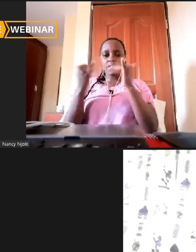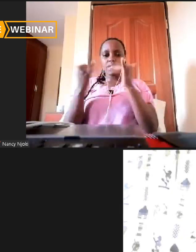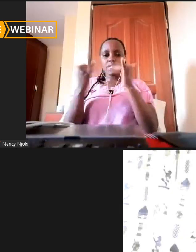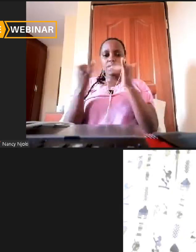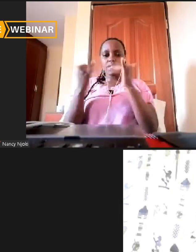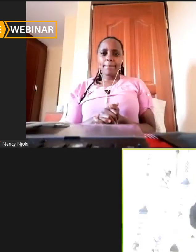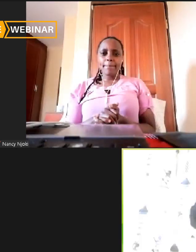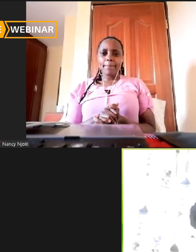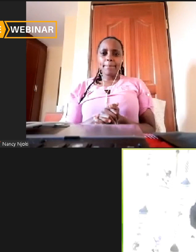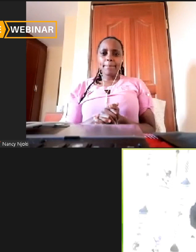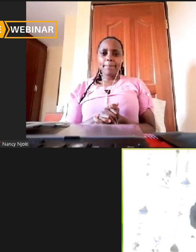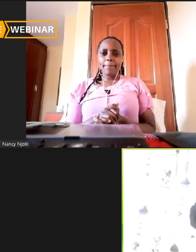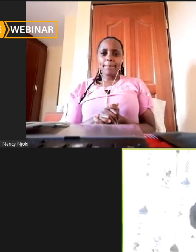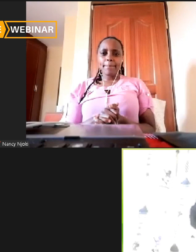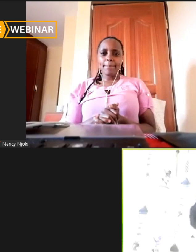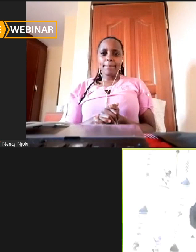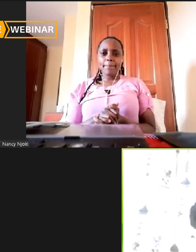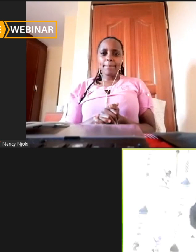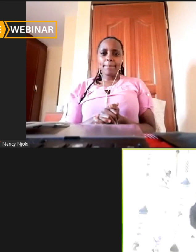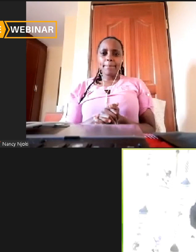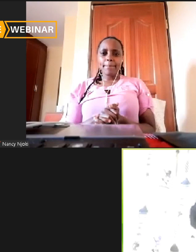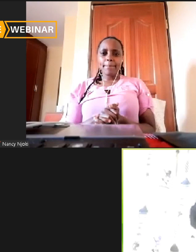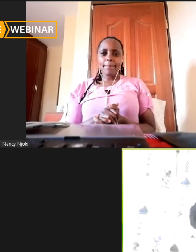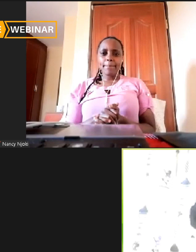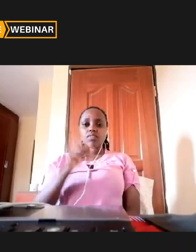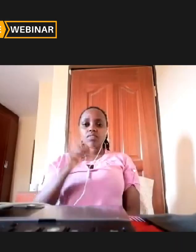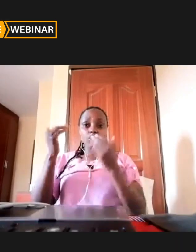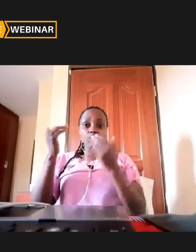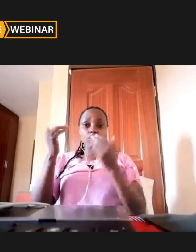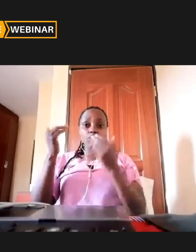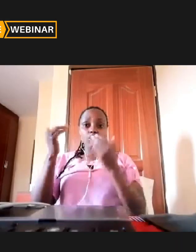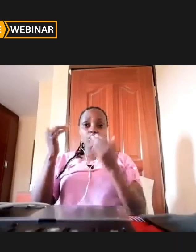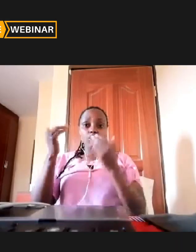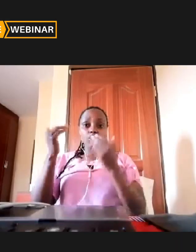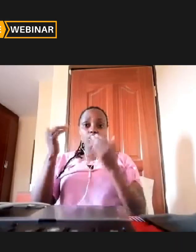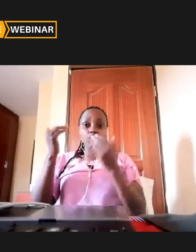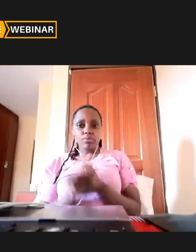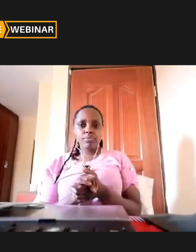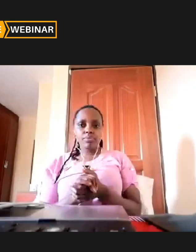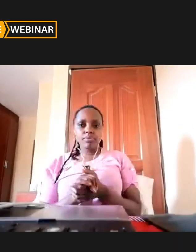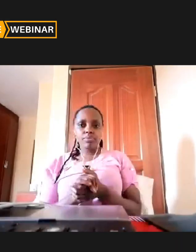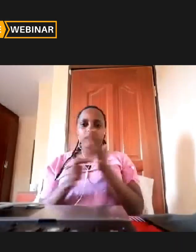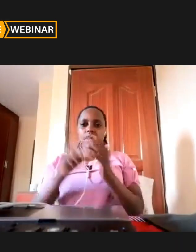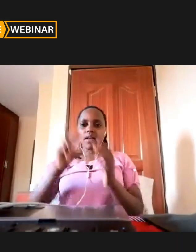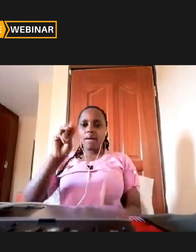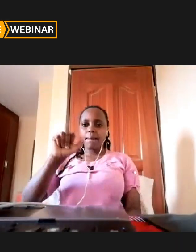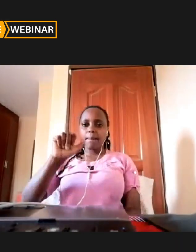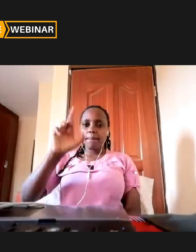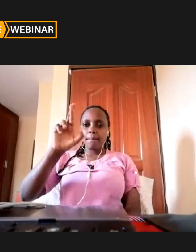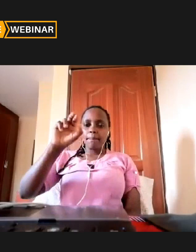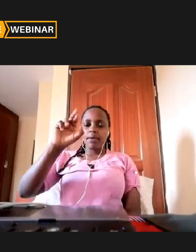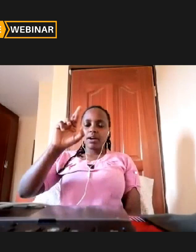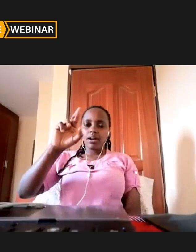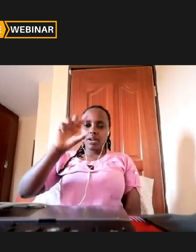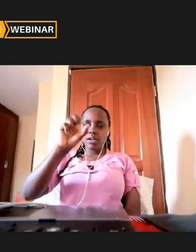Thank you so much, Cleophas. I hope you can hear me. So my name is Margaret Wawira, and I work for an